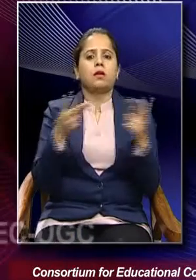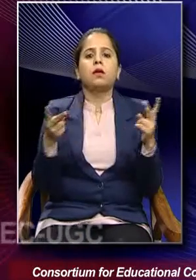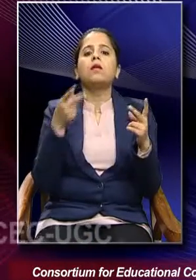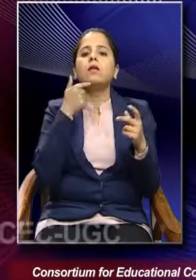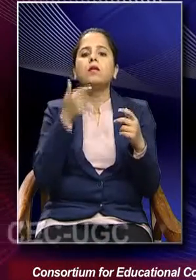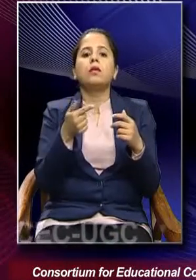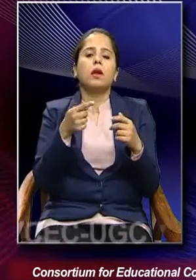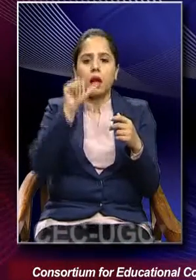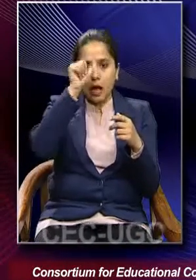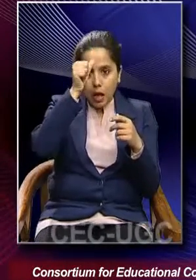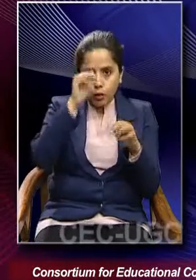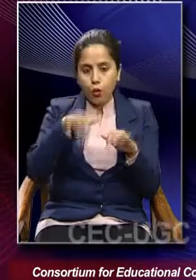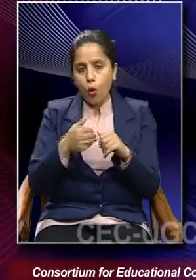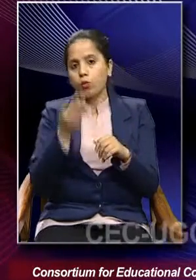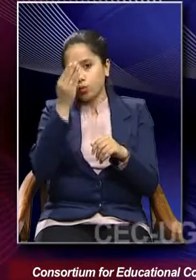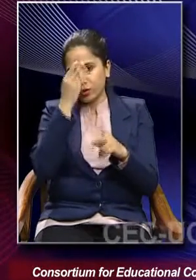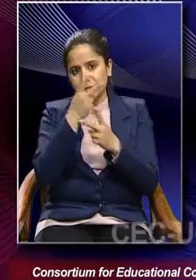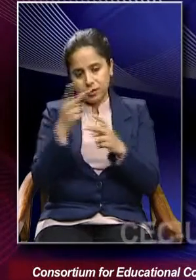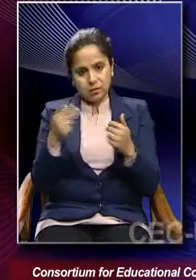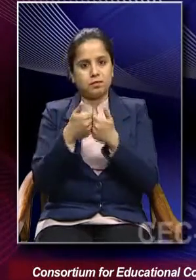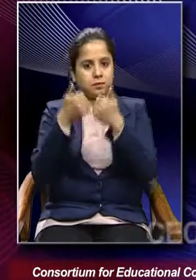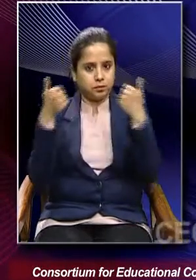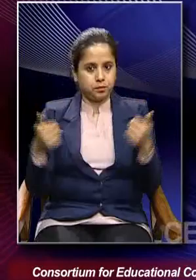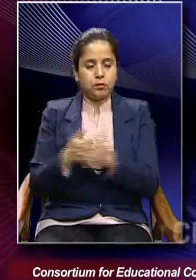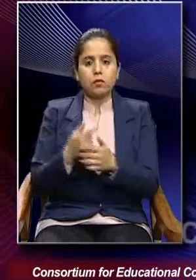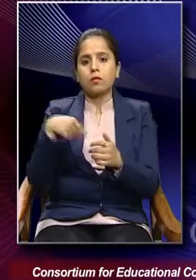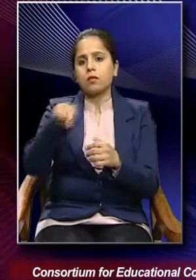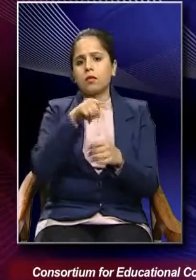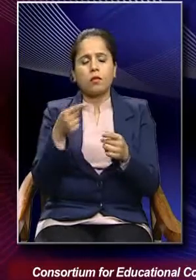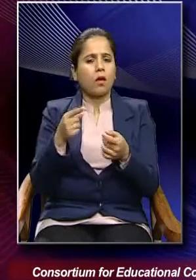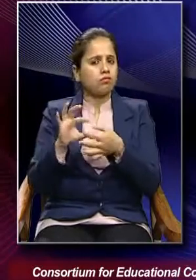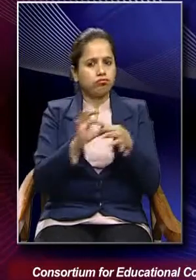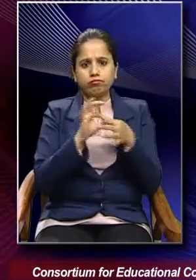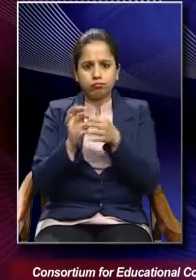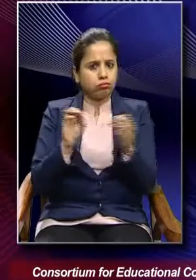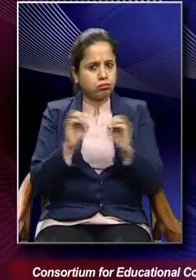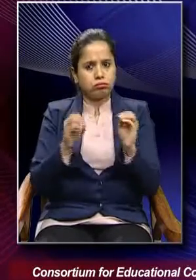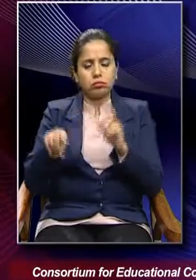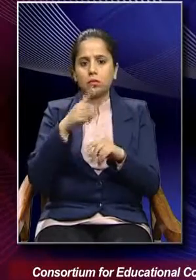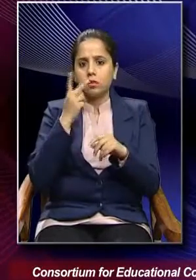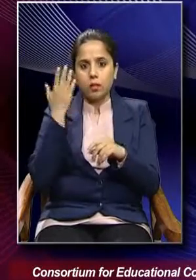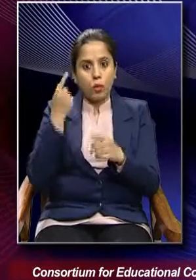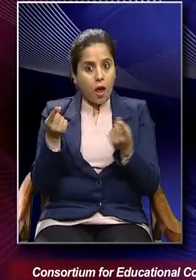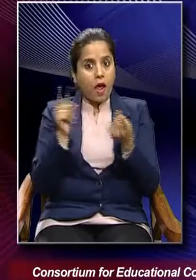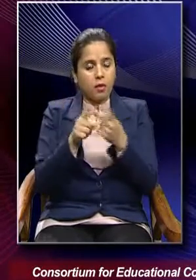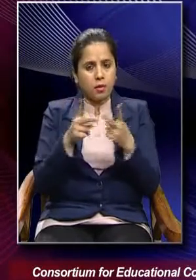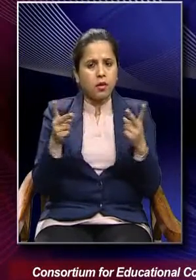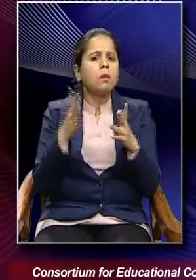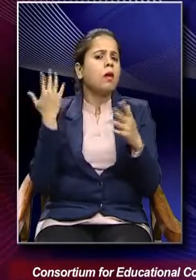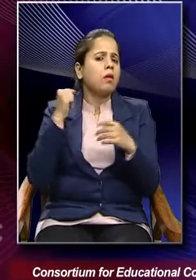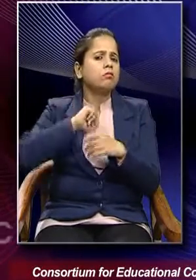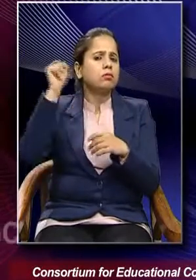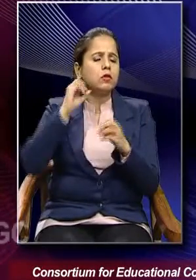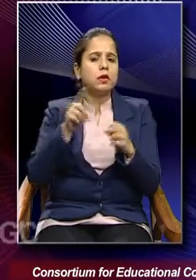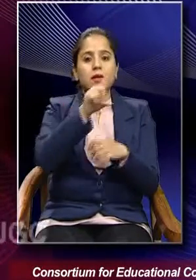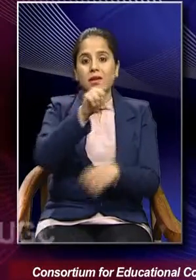between Hindus and Muslims. The non-cooperation movement gained momentum through 1921